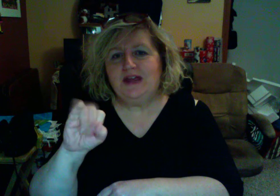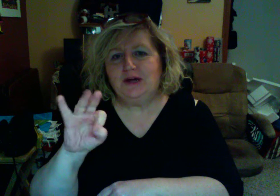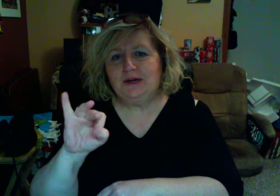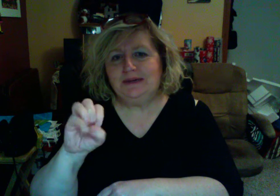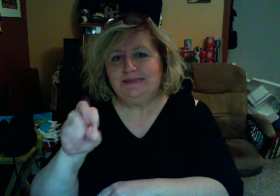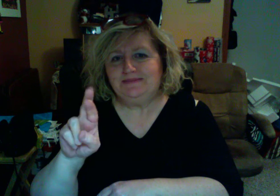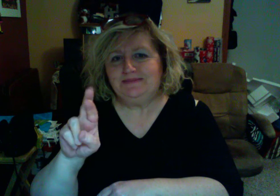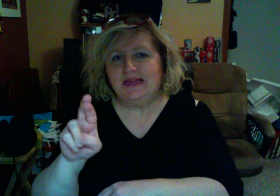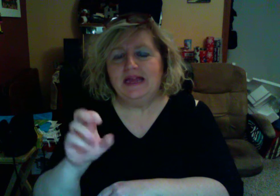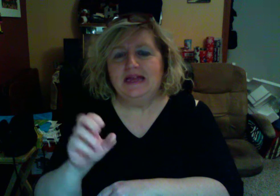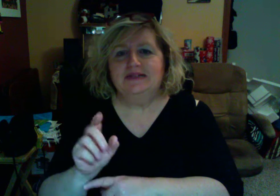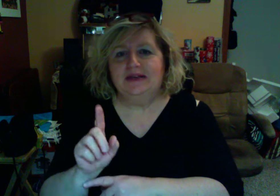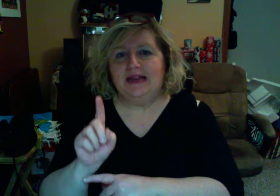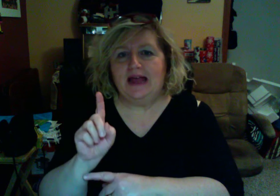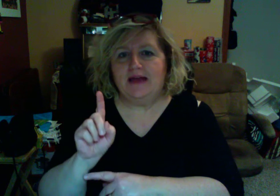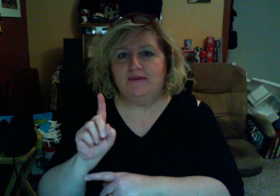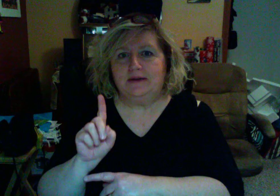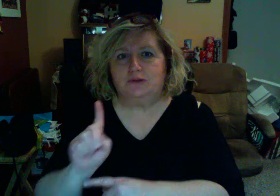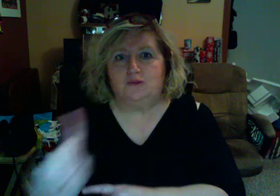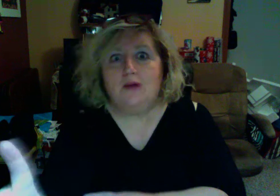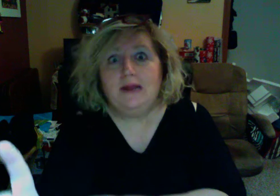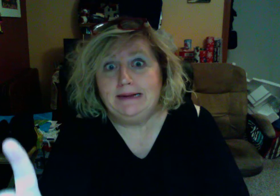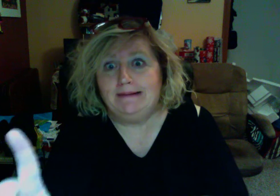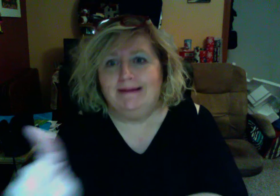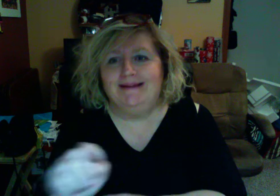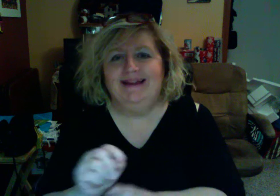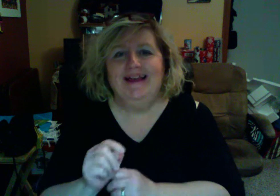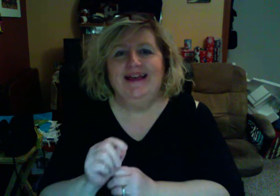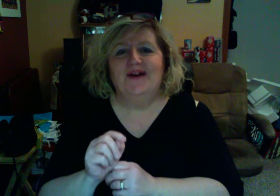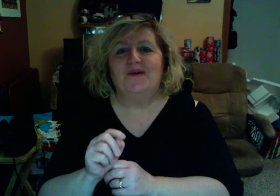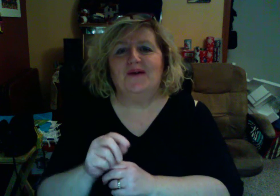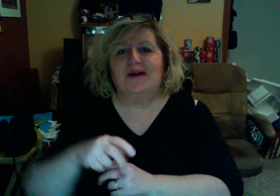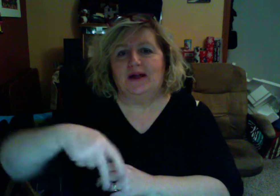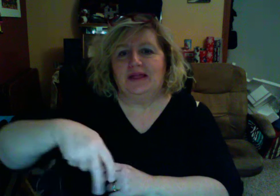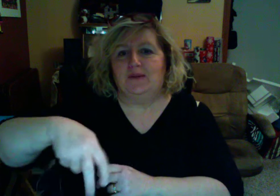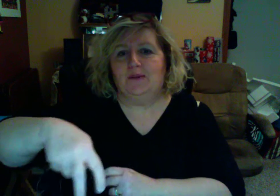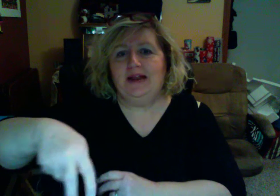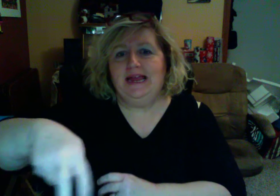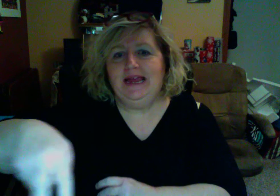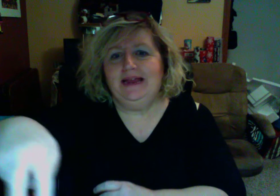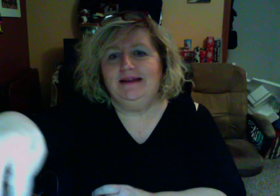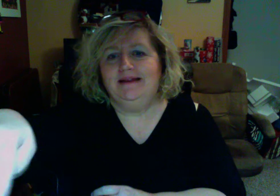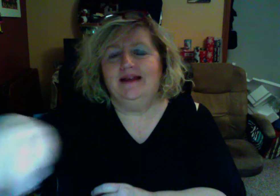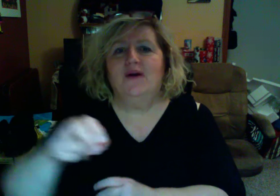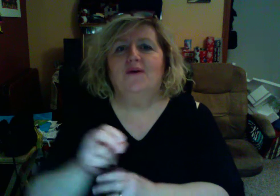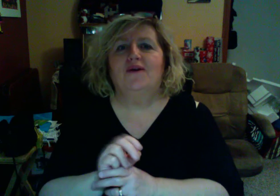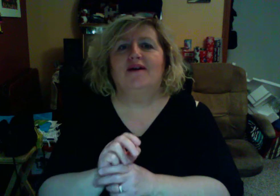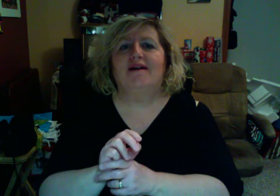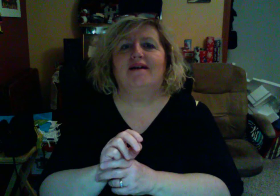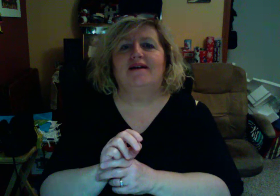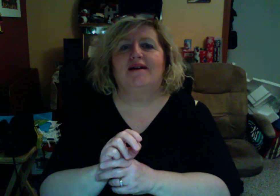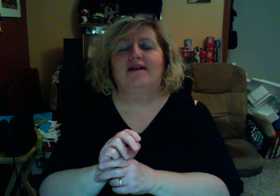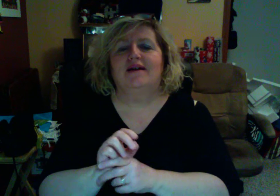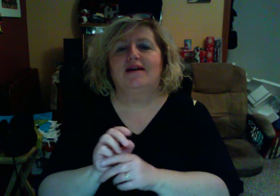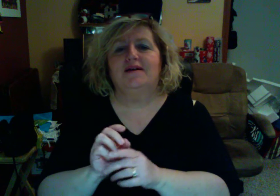classifier. So you can have running, or they were running, or